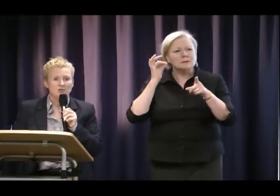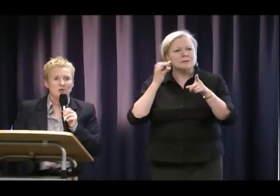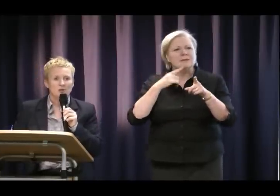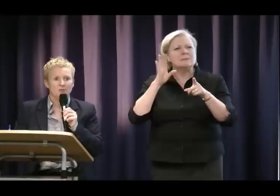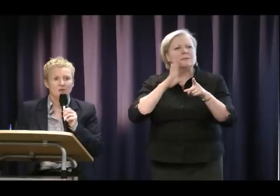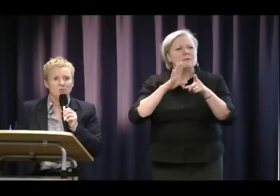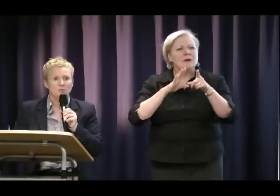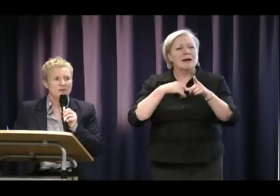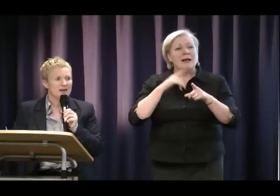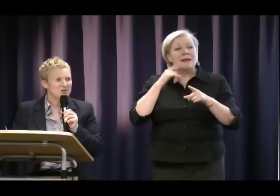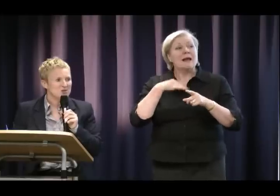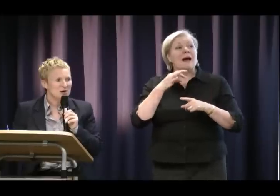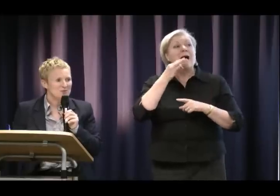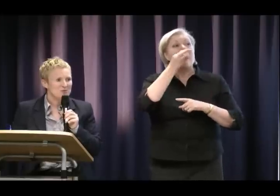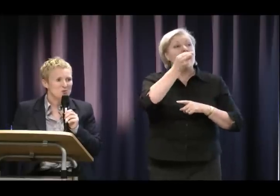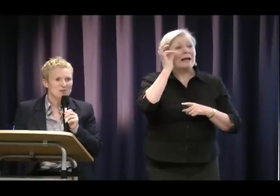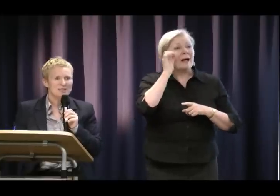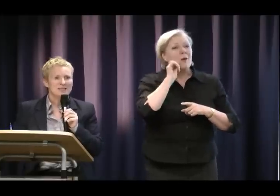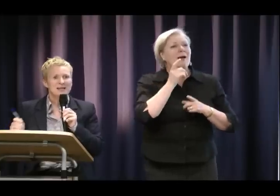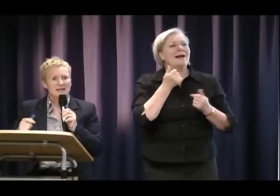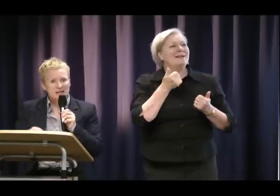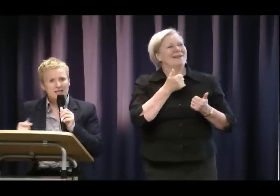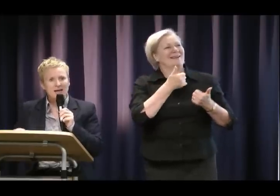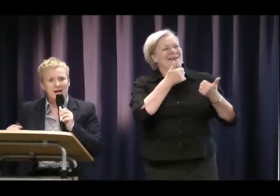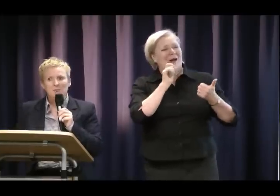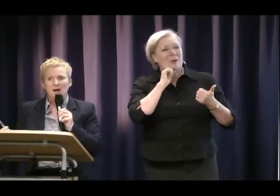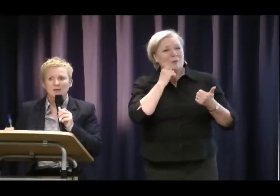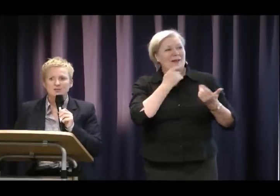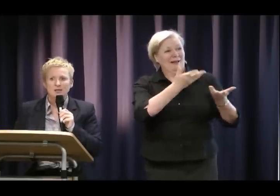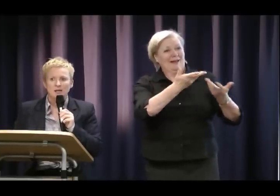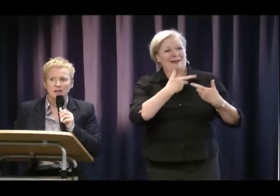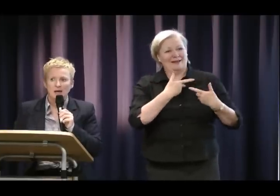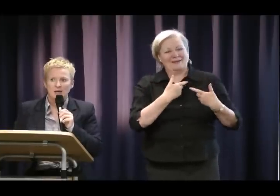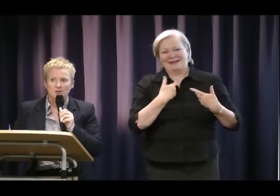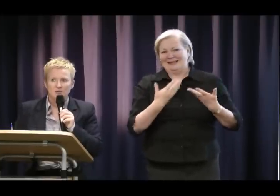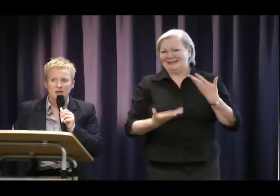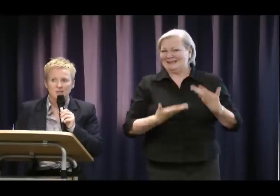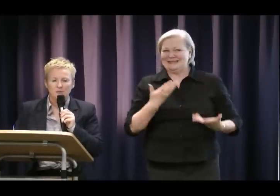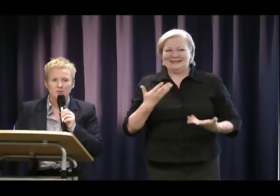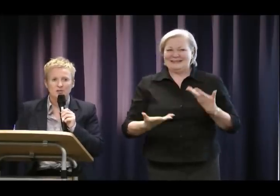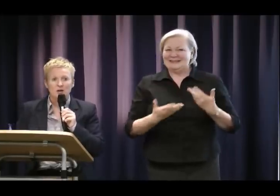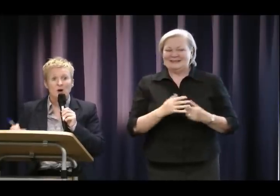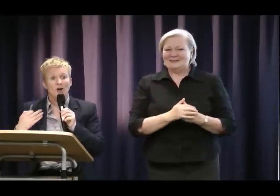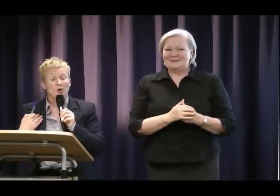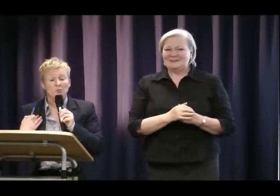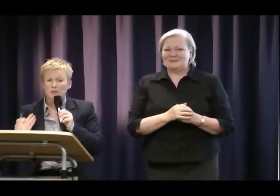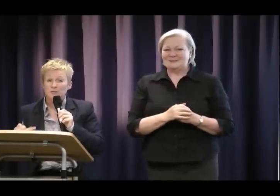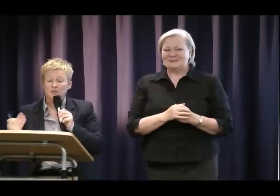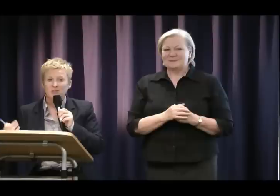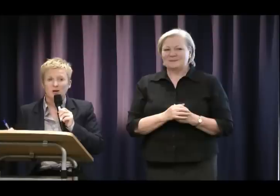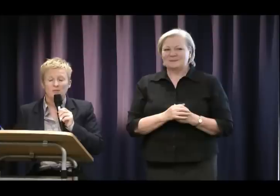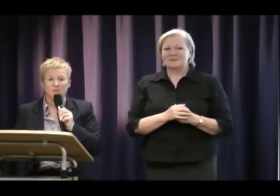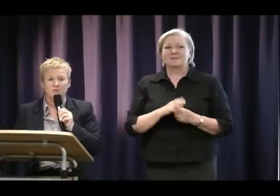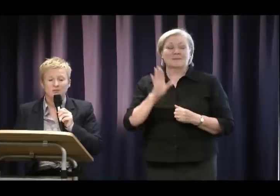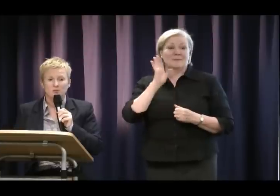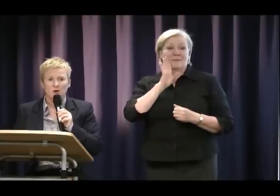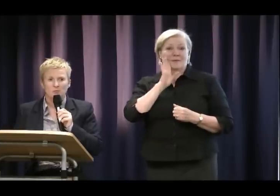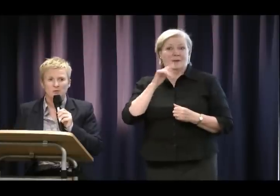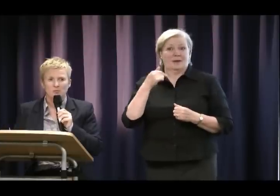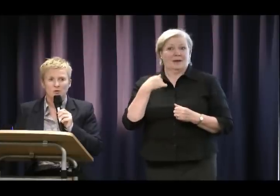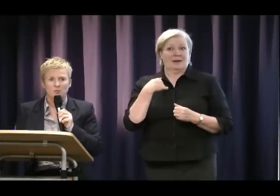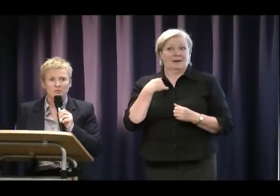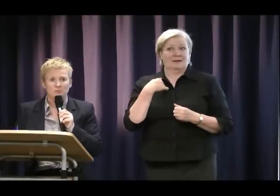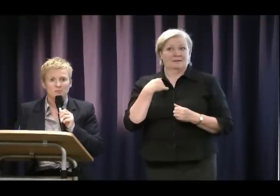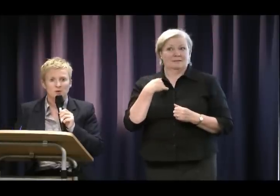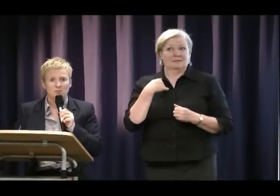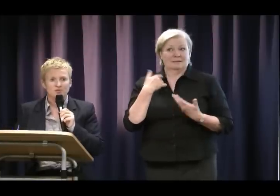with council I don't think would be that straightforward in getting car parks allocated for us. I know previously I did quite a